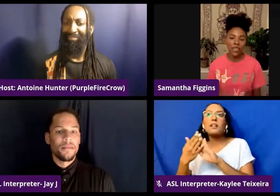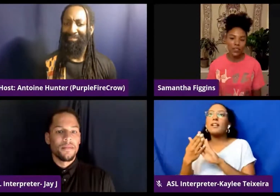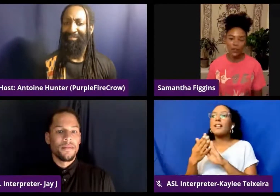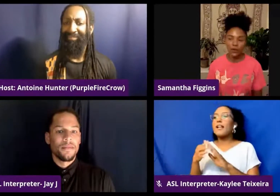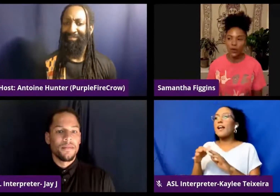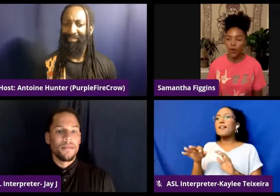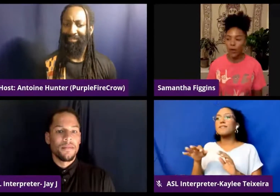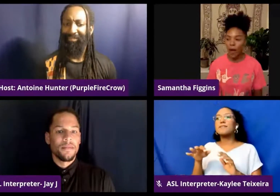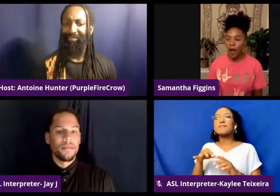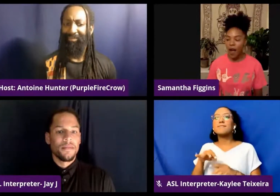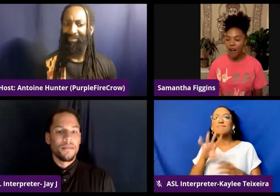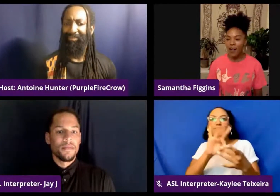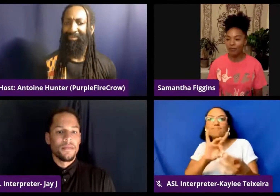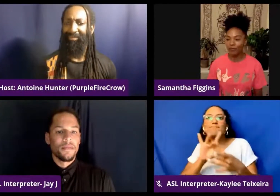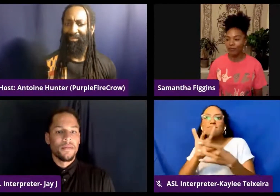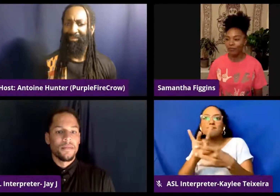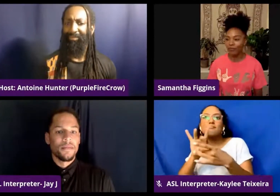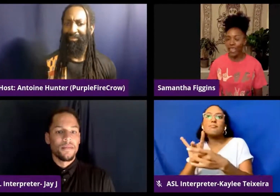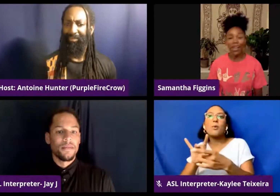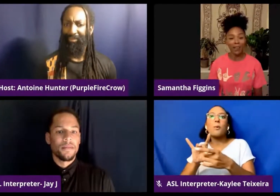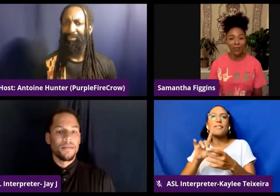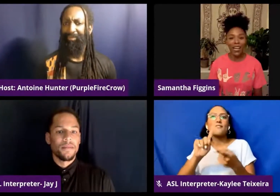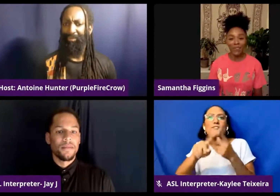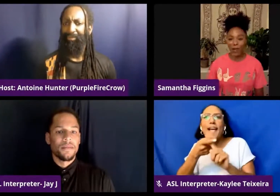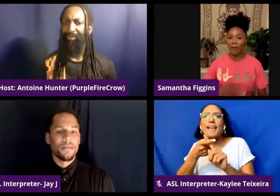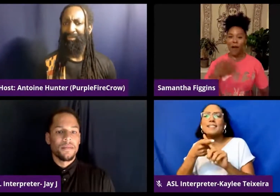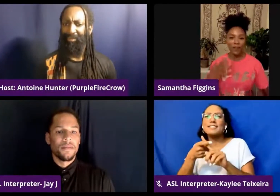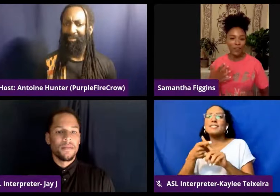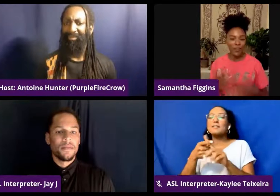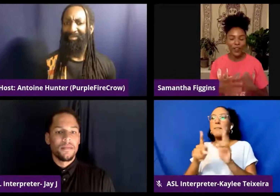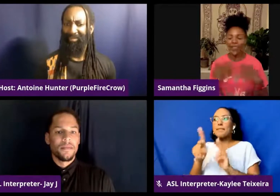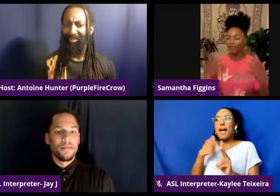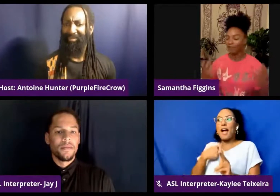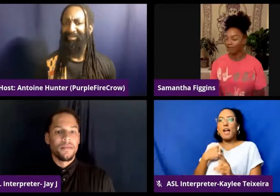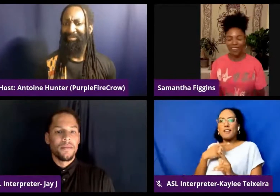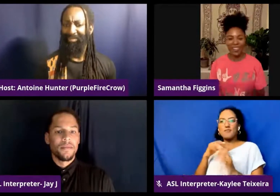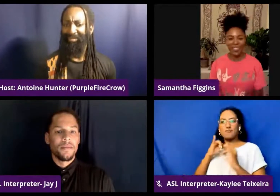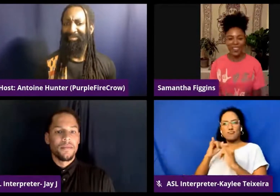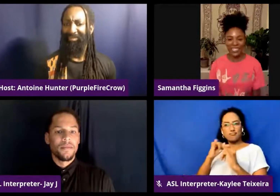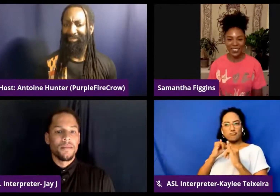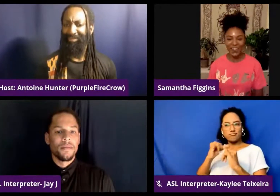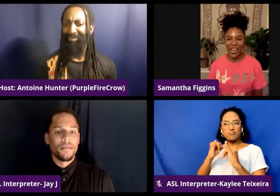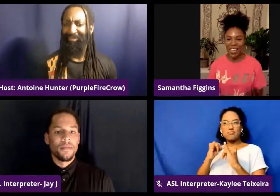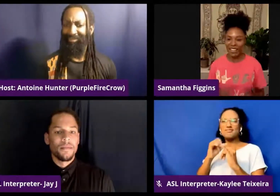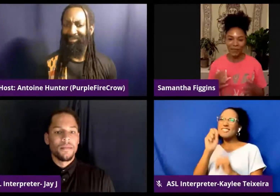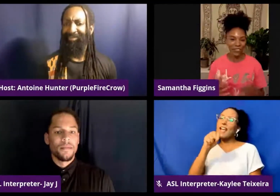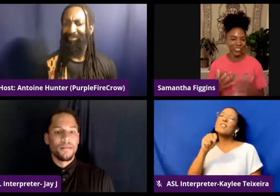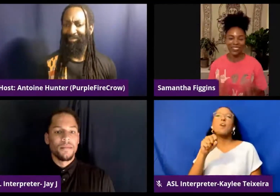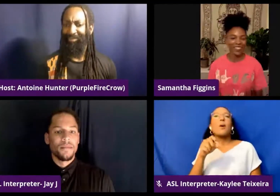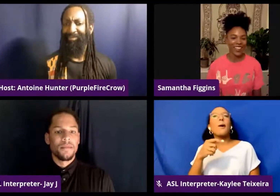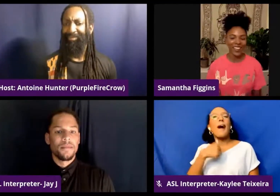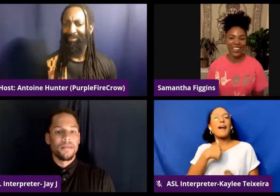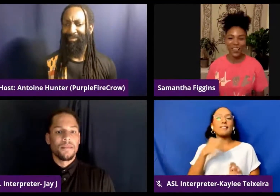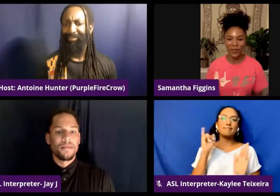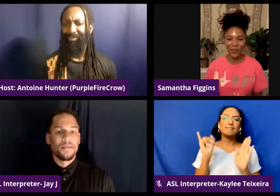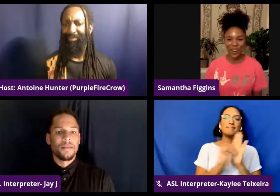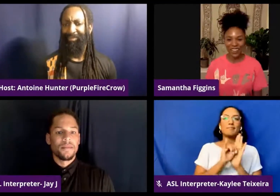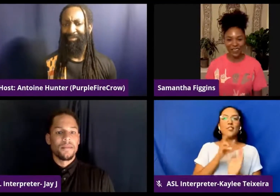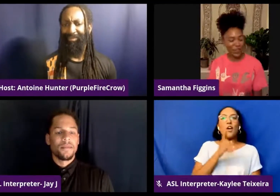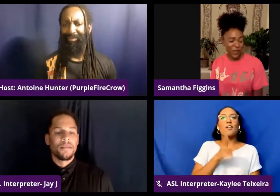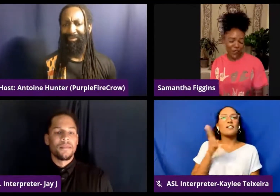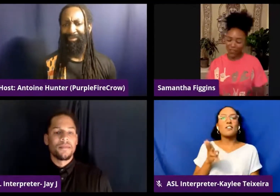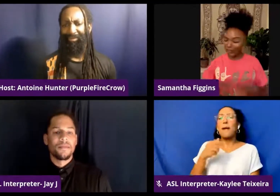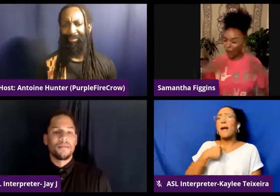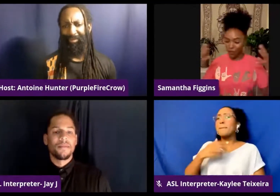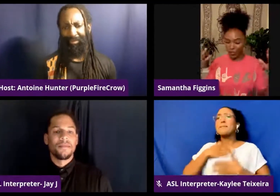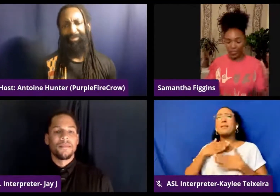I really relate to. So yeah, I'm hard of hearing, and that's how I identify, and I'm just glad to be a part